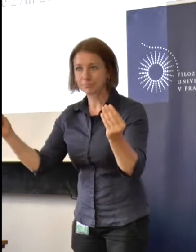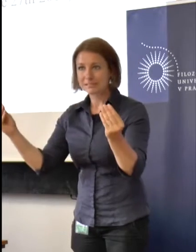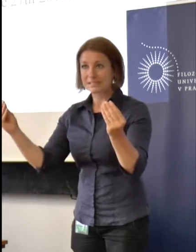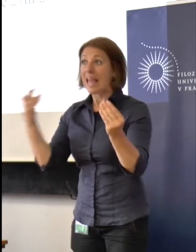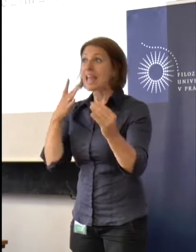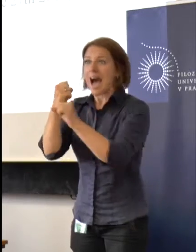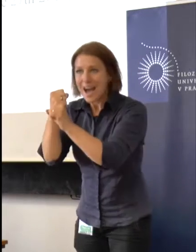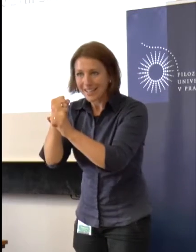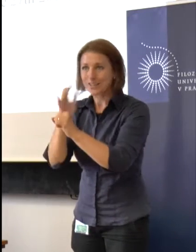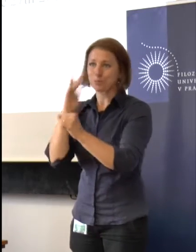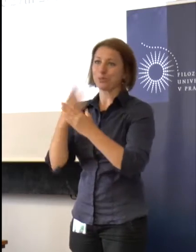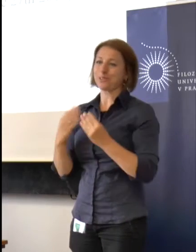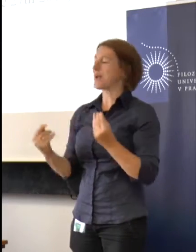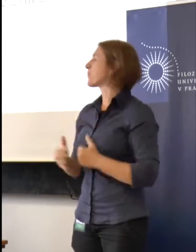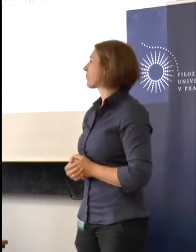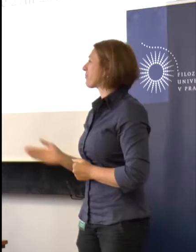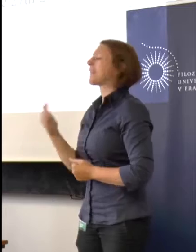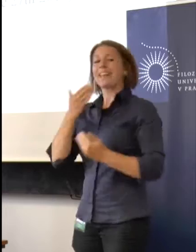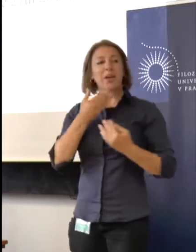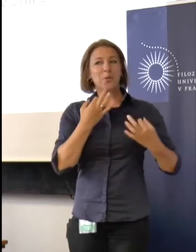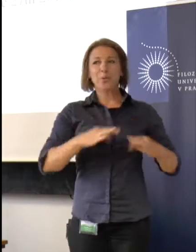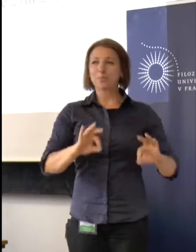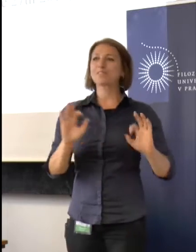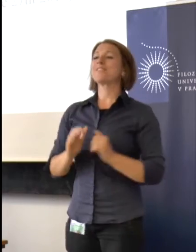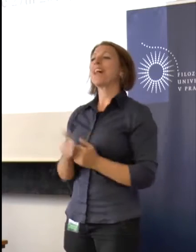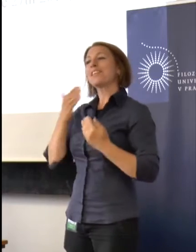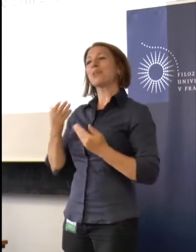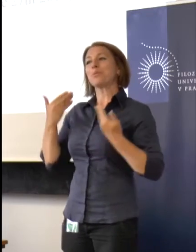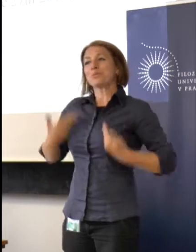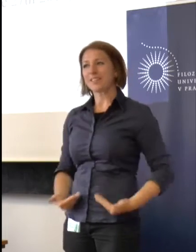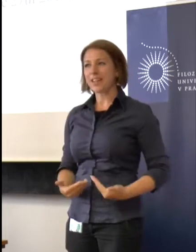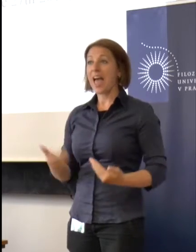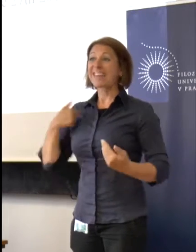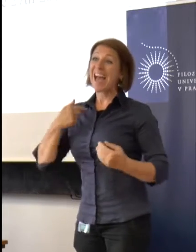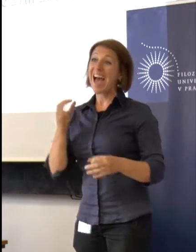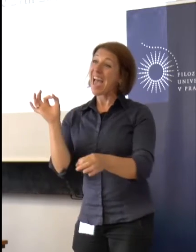this wonderful place. And I'm not only happy, but I'm glücklich.